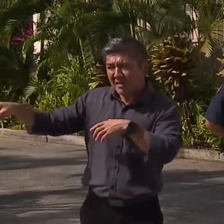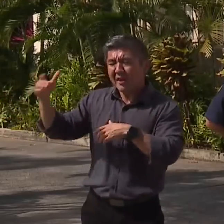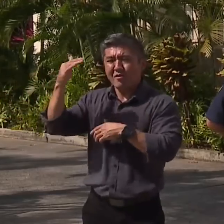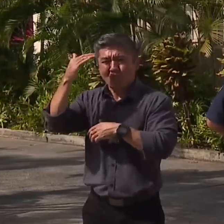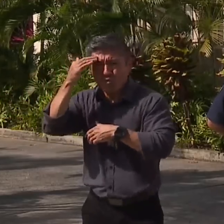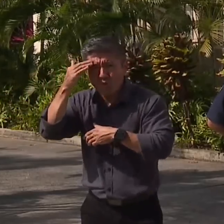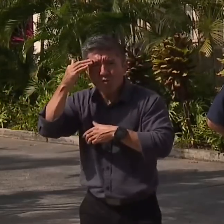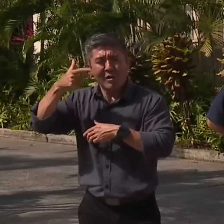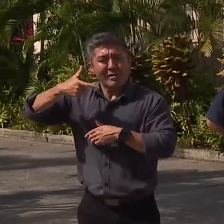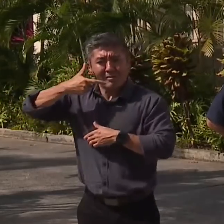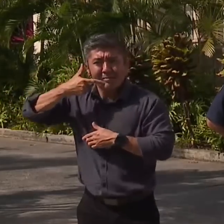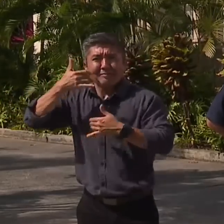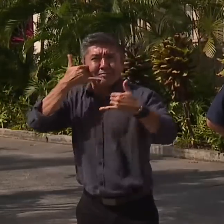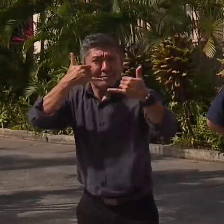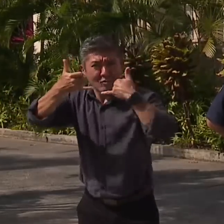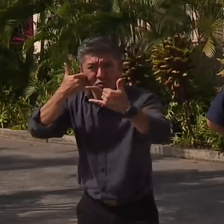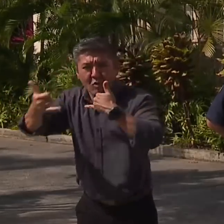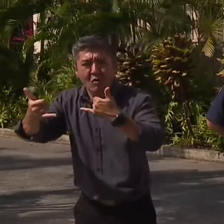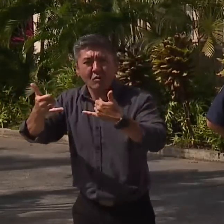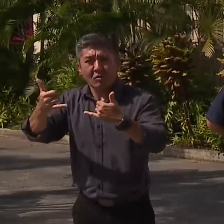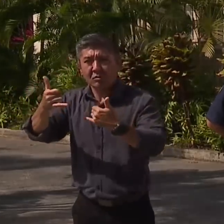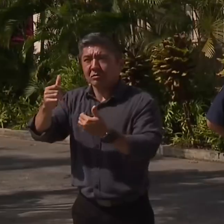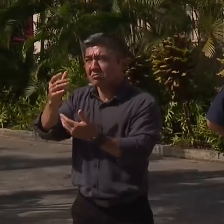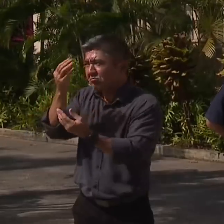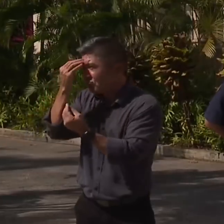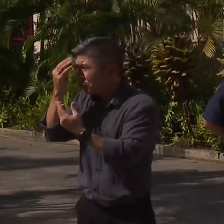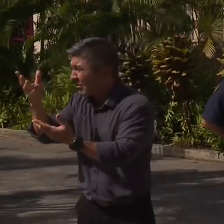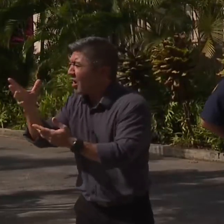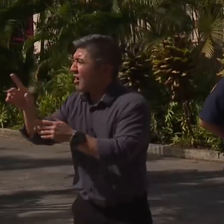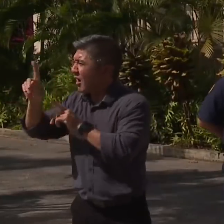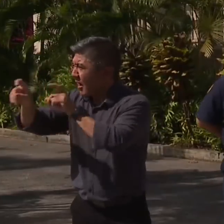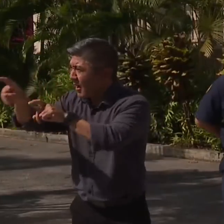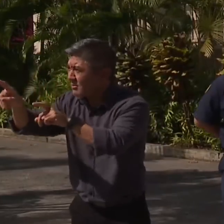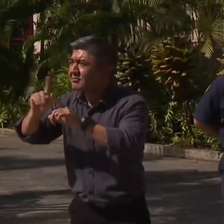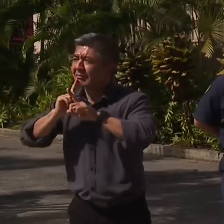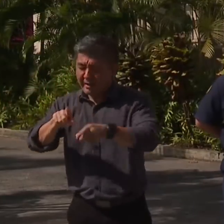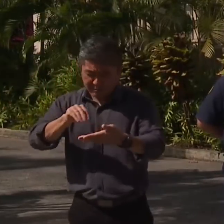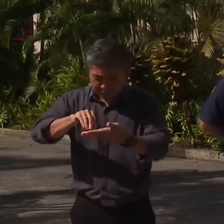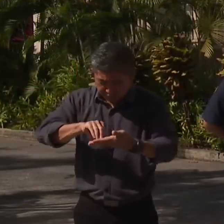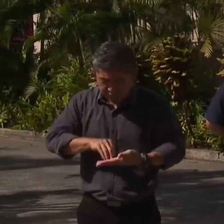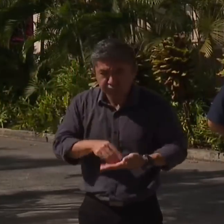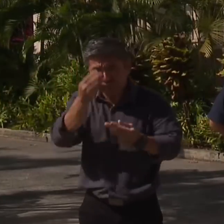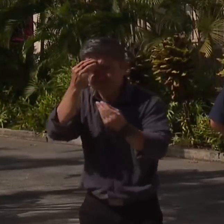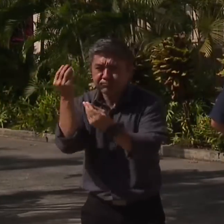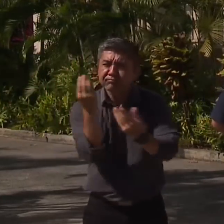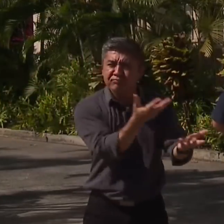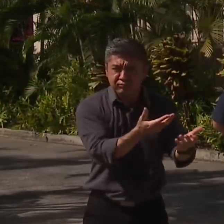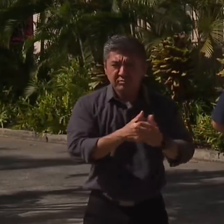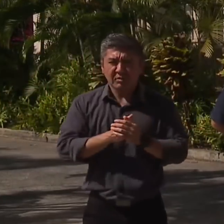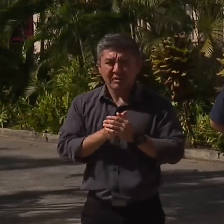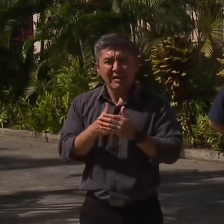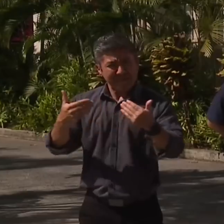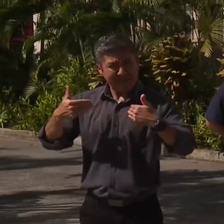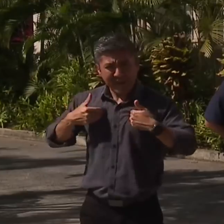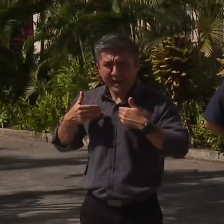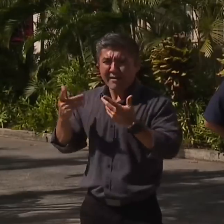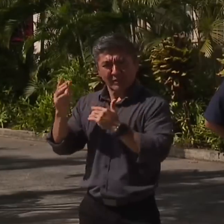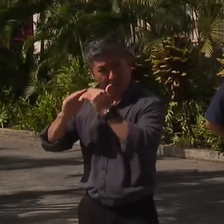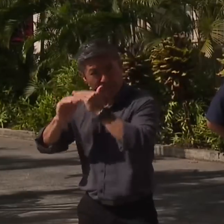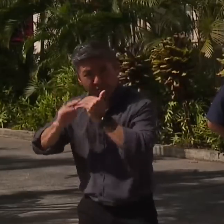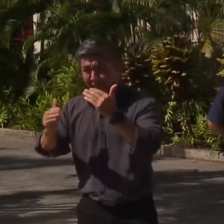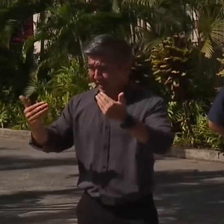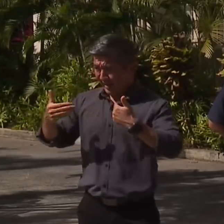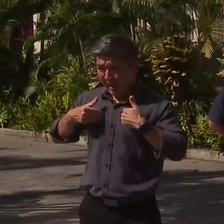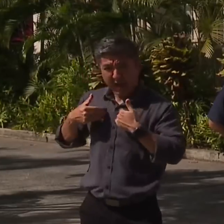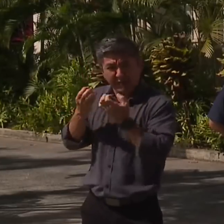an army that knows how to report the information they gather from the calls, and they have the infrastructure to do so. And so